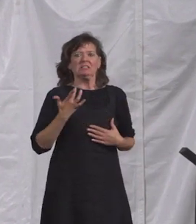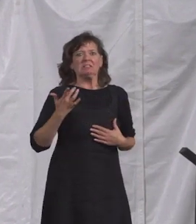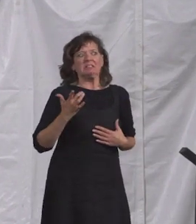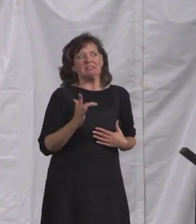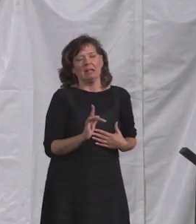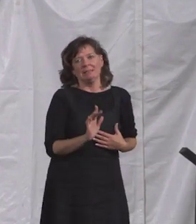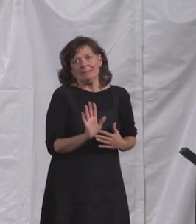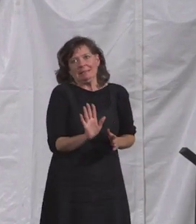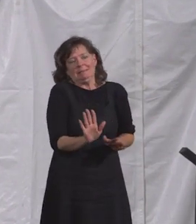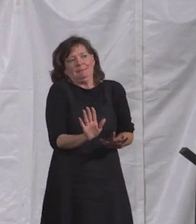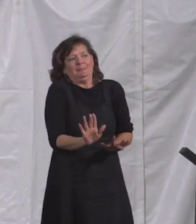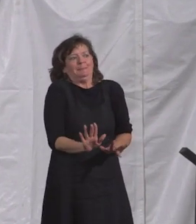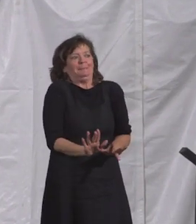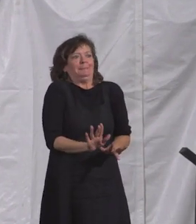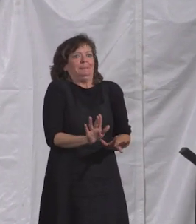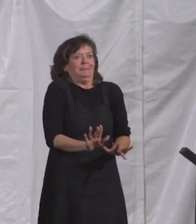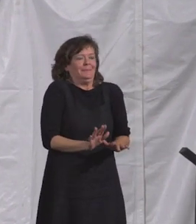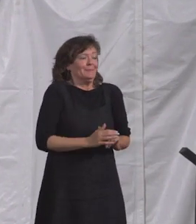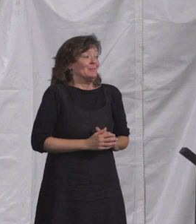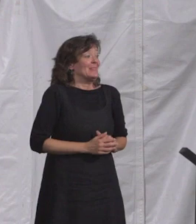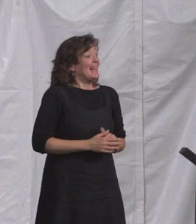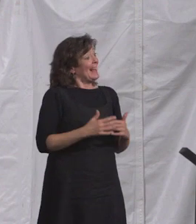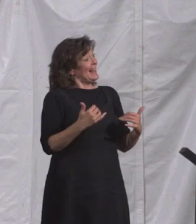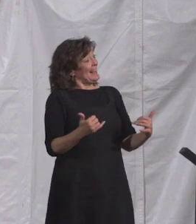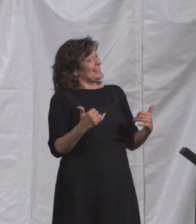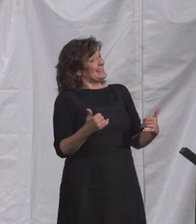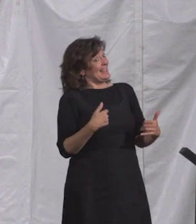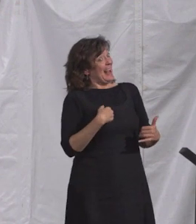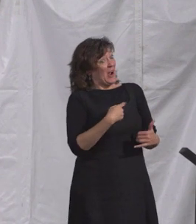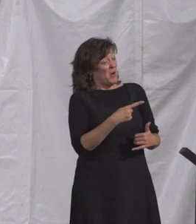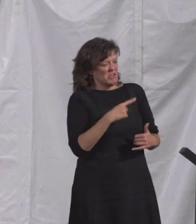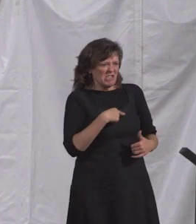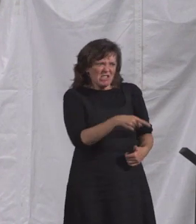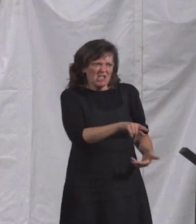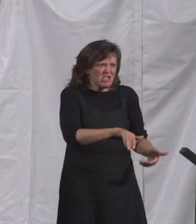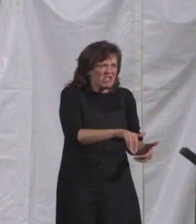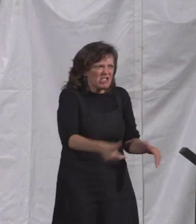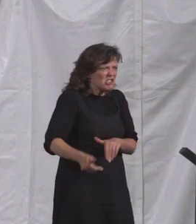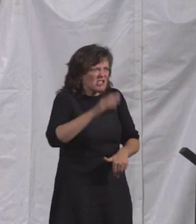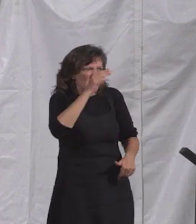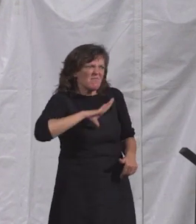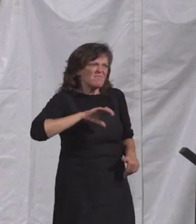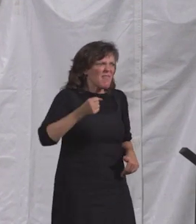So now we would call it something like Wicked Timeout Curve.